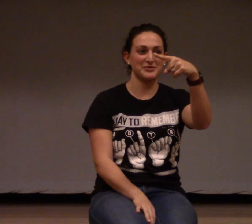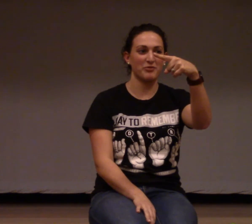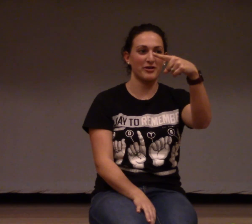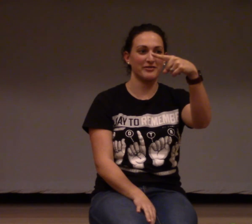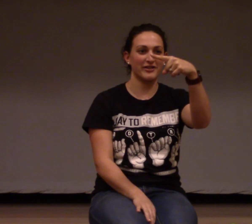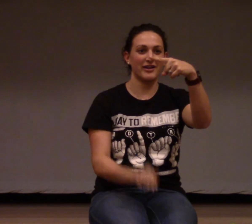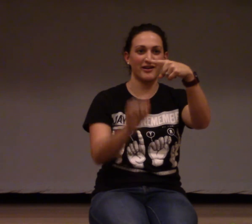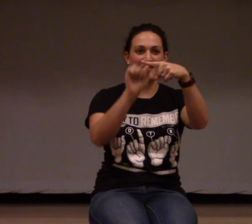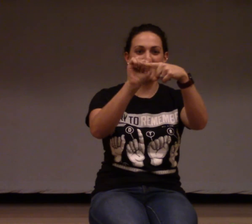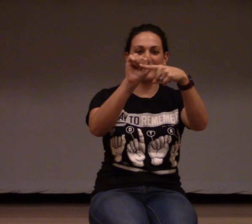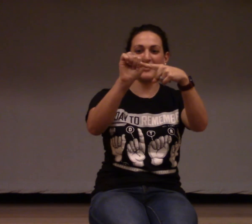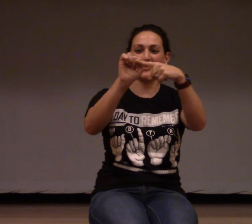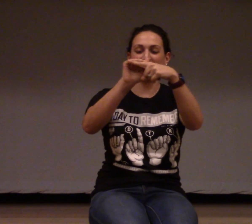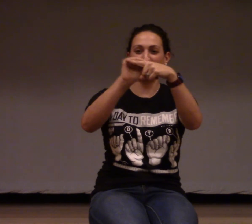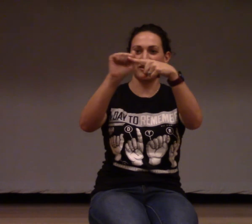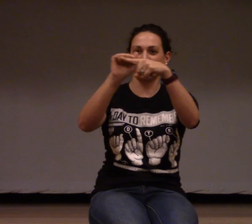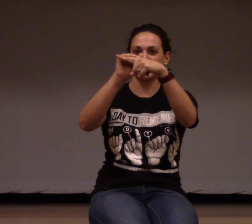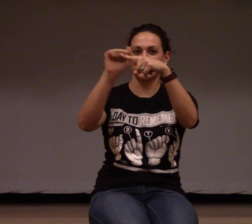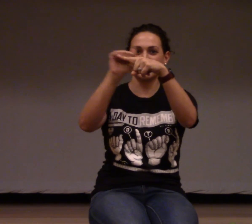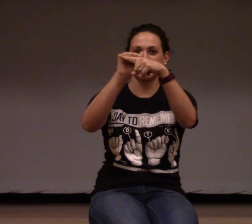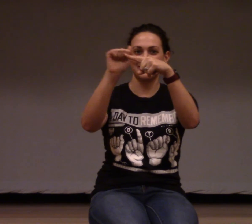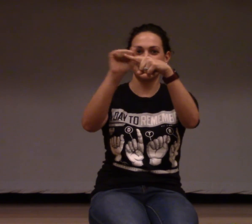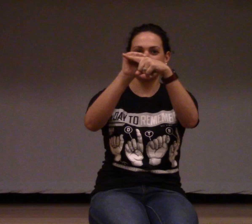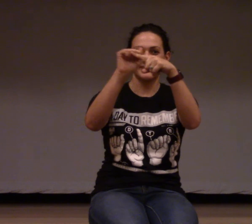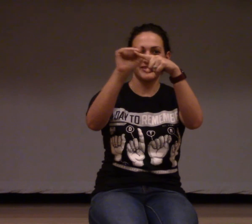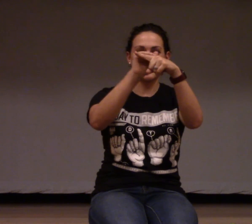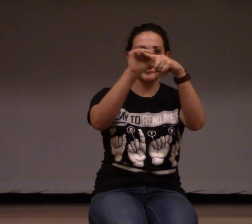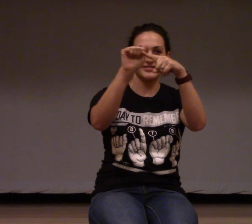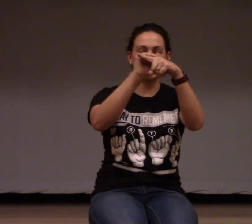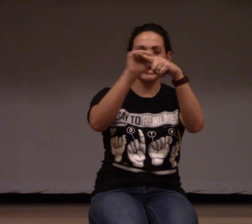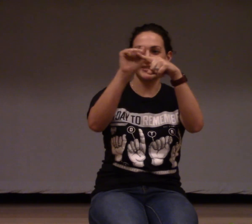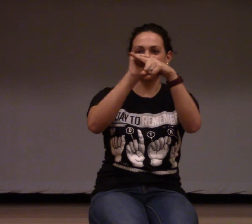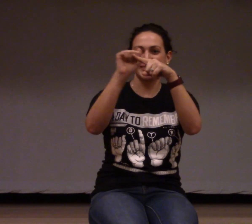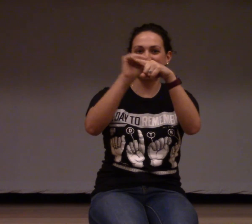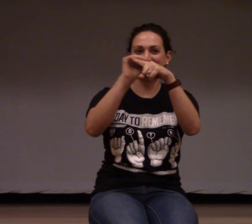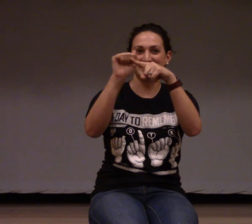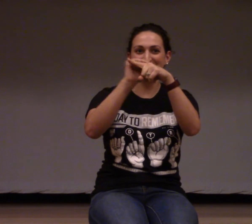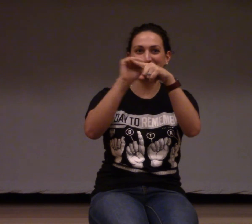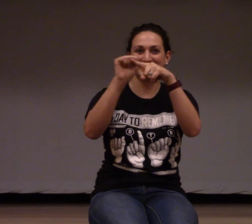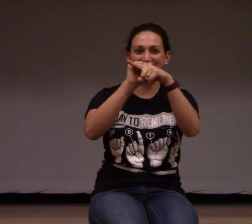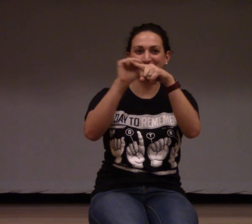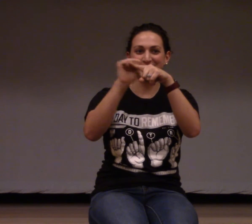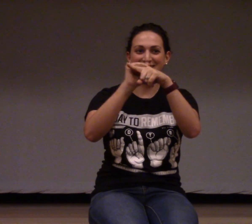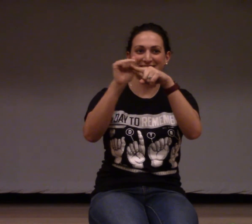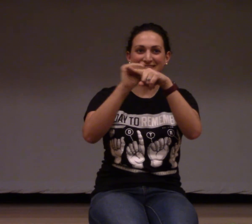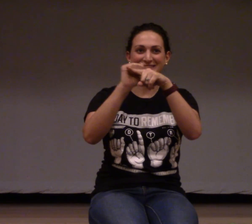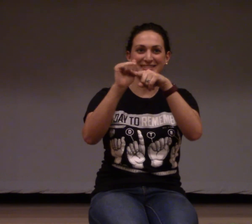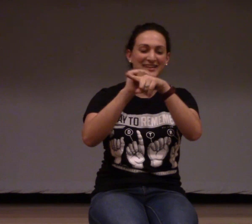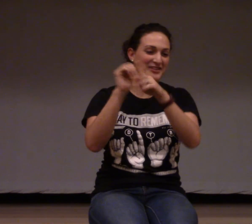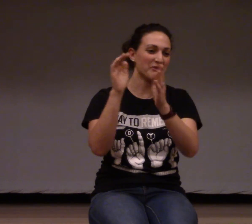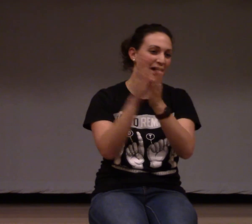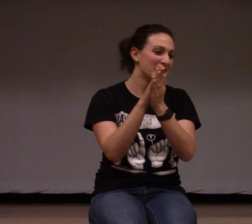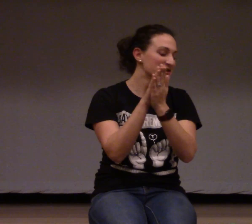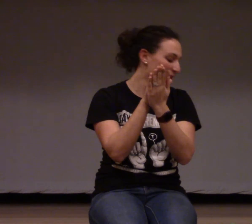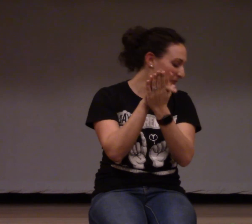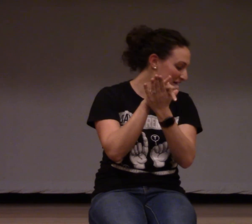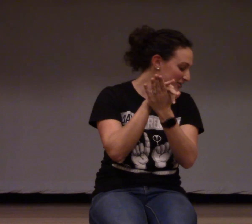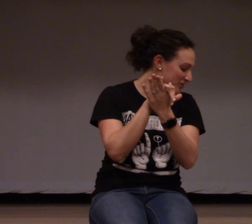pointer finger and then your knuckles across it, practice. Yes, okay, so I wanted to